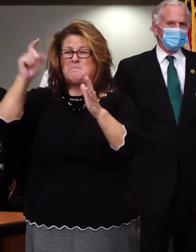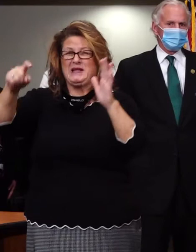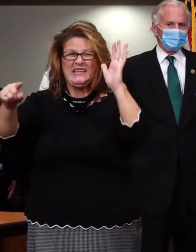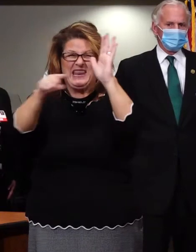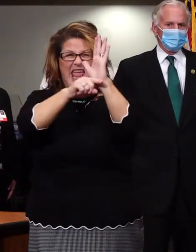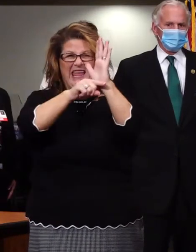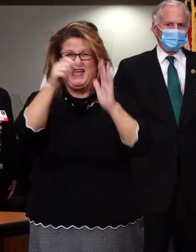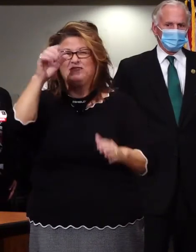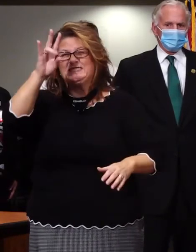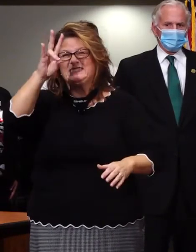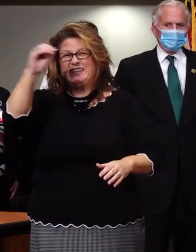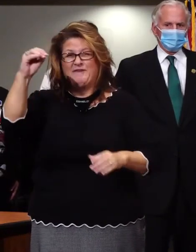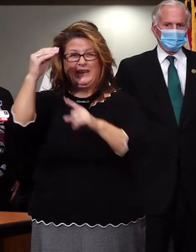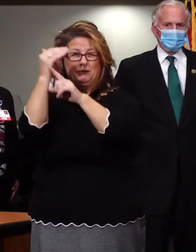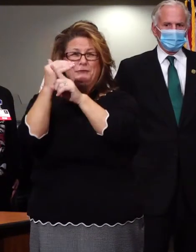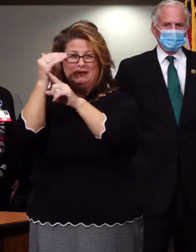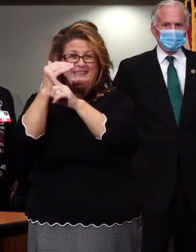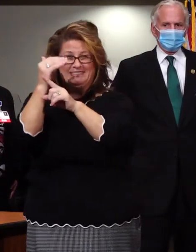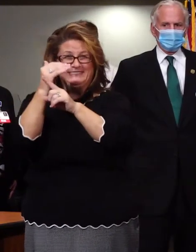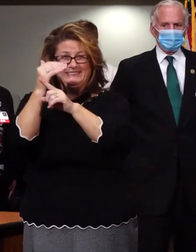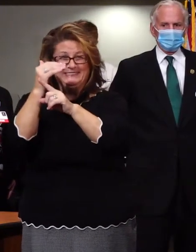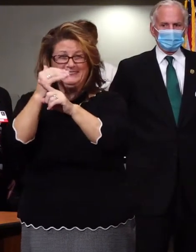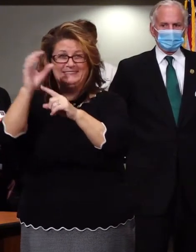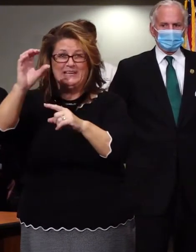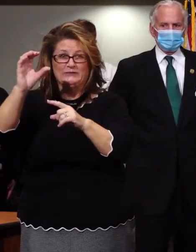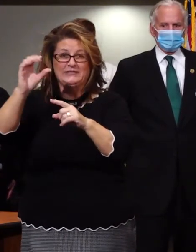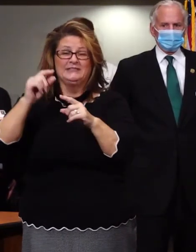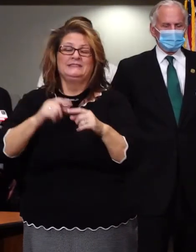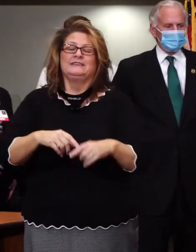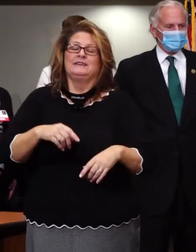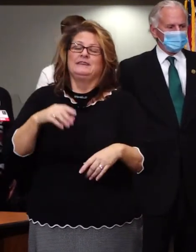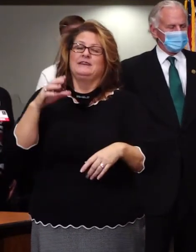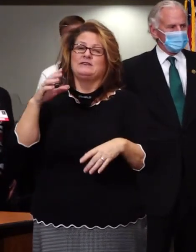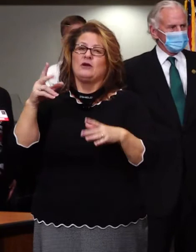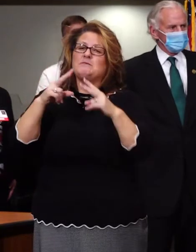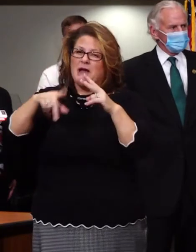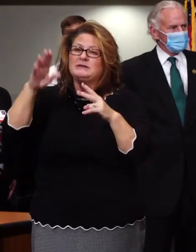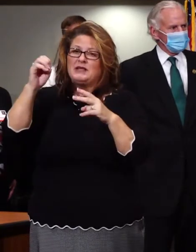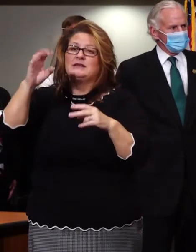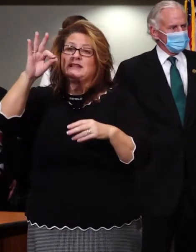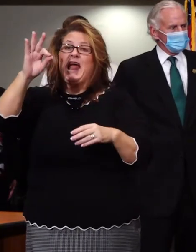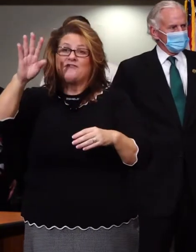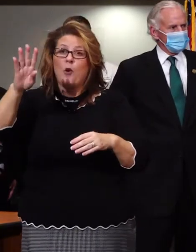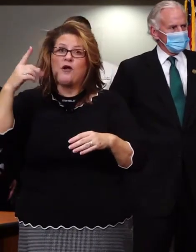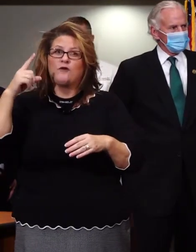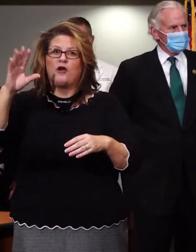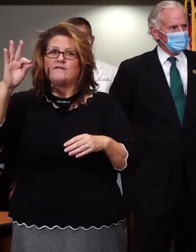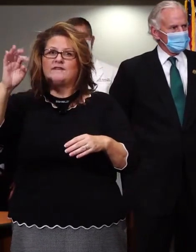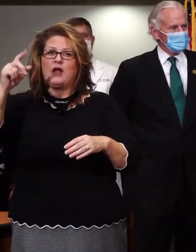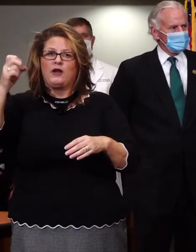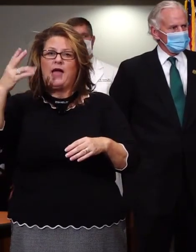degrees Celsius or -94 degrees Fahrenheit. The Moderna vaccine, which is the next vaccine to be